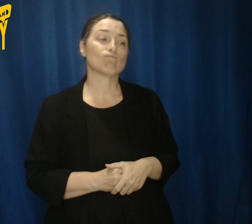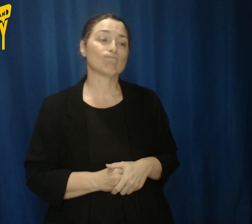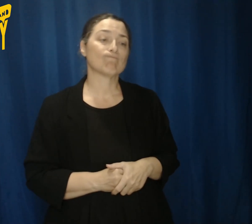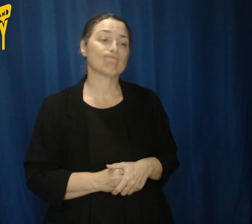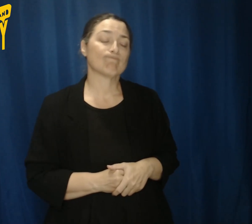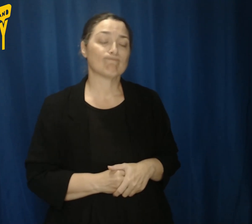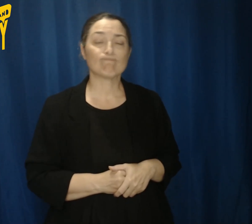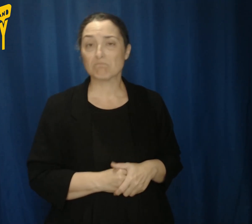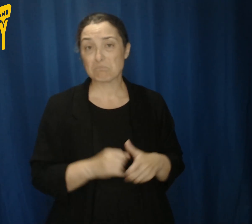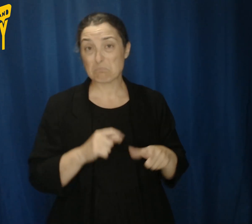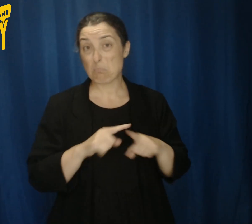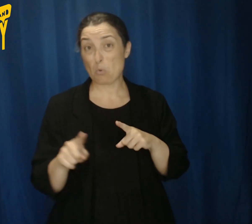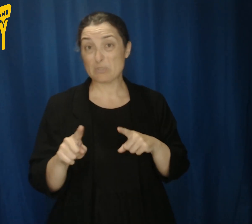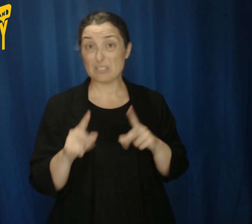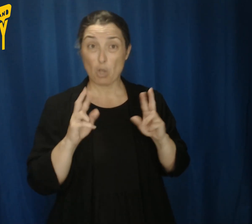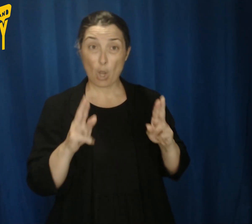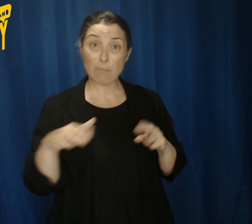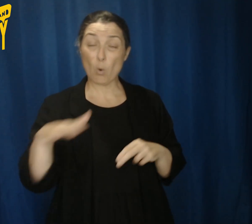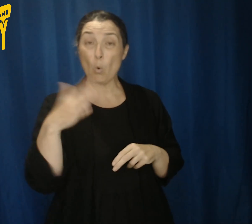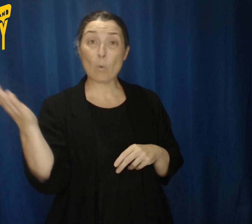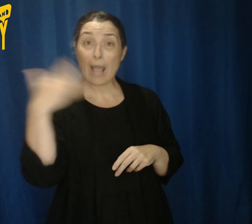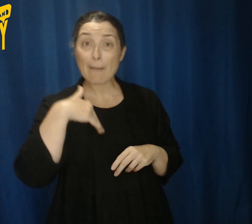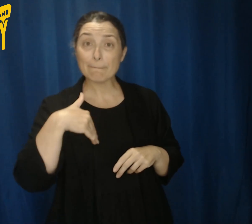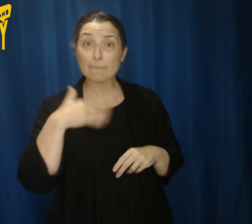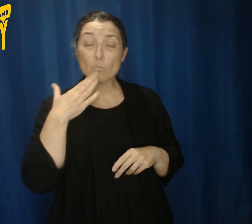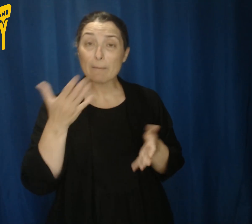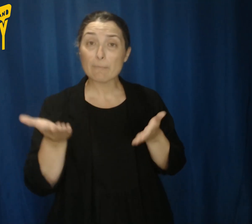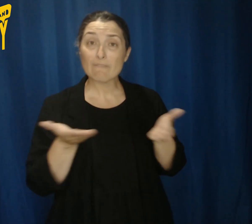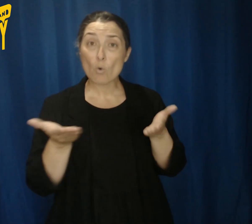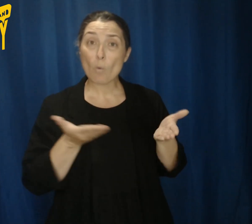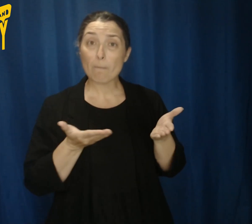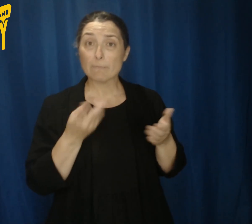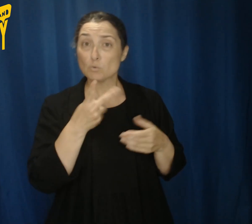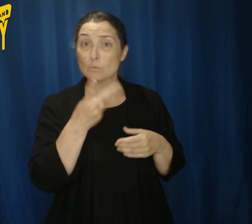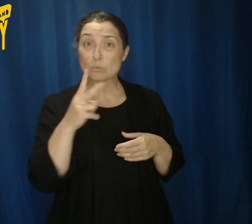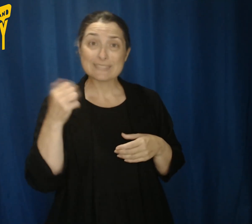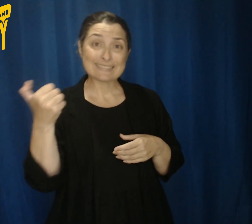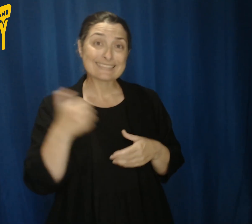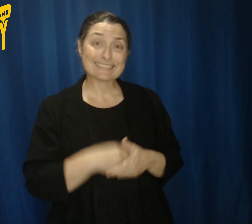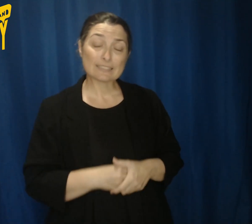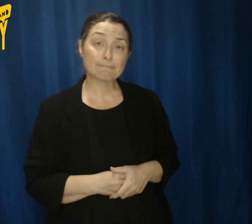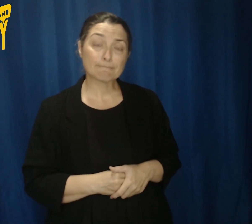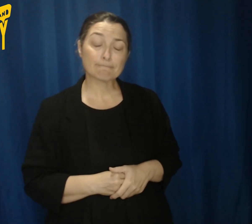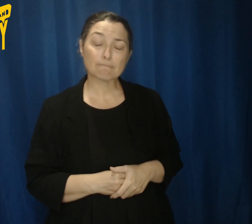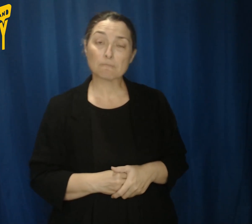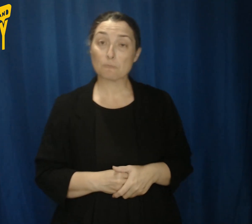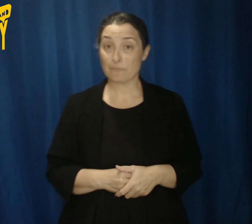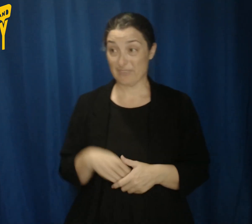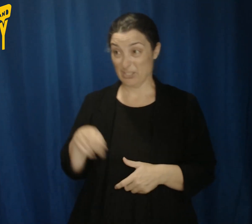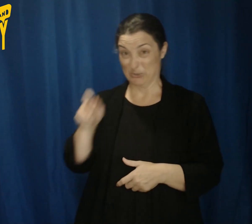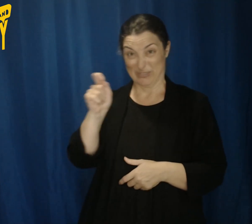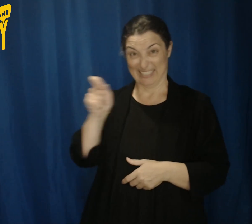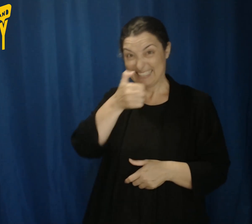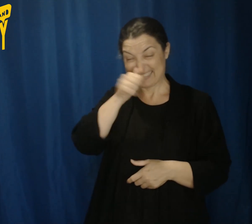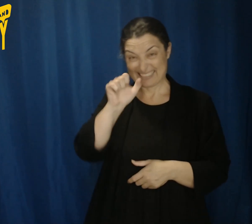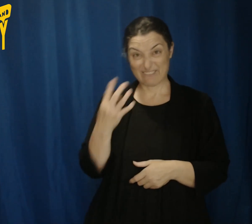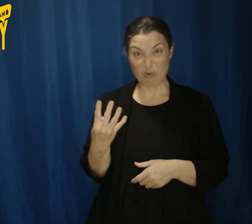mainly I just hope everyone comes to the shows in 2026. And so you're nearly 64. I know,